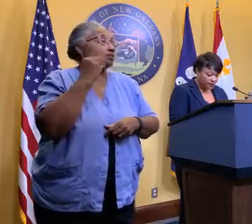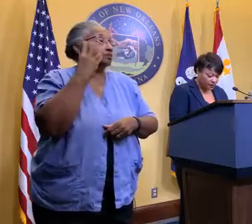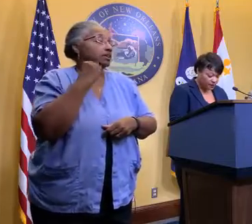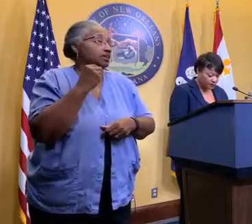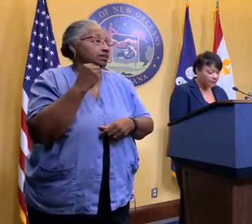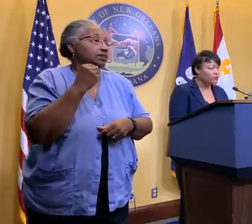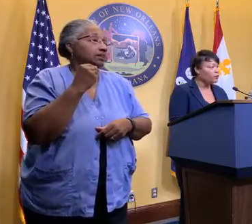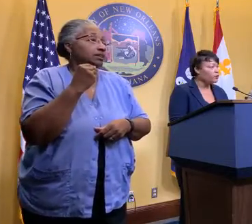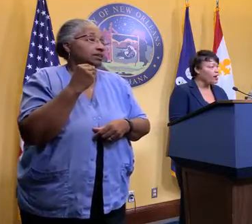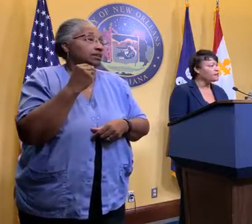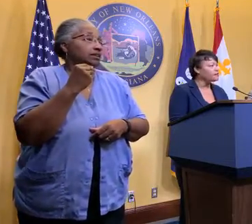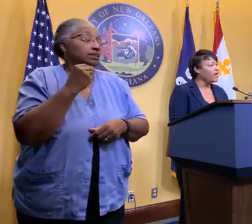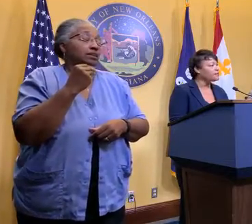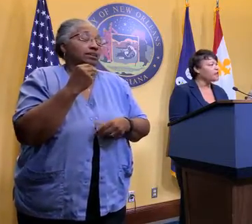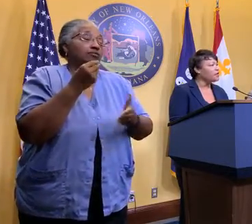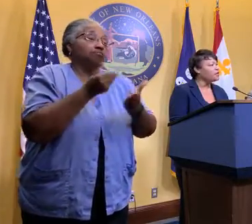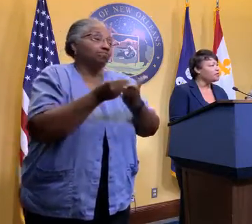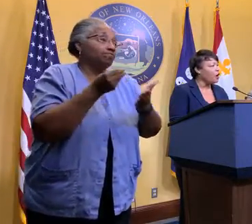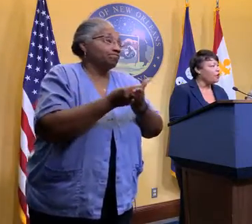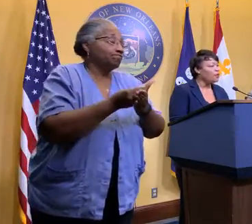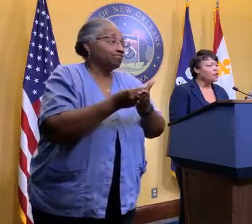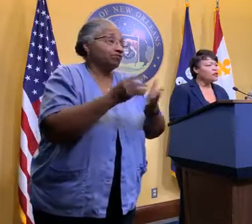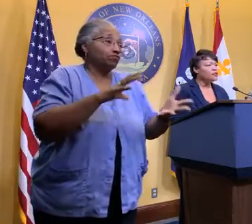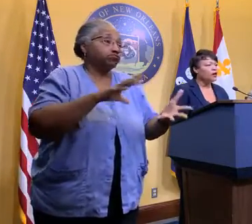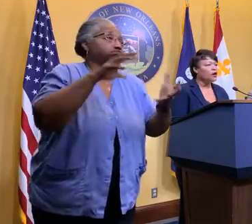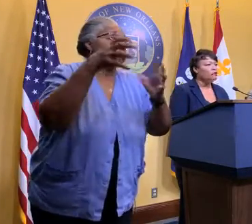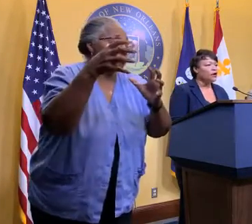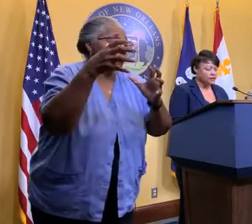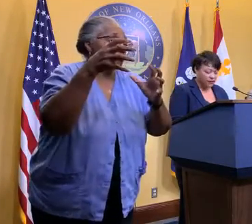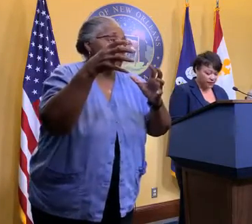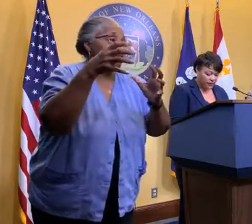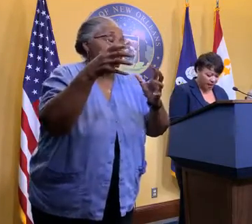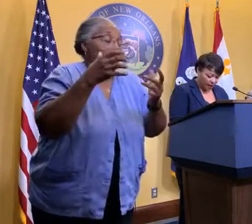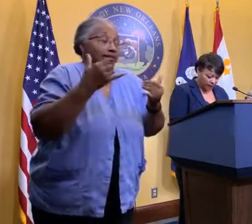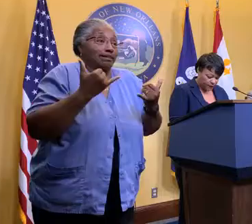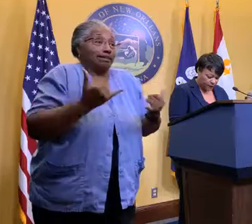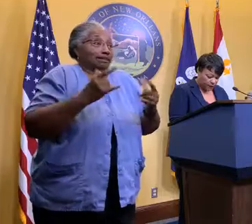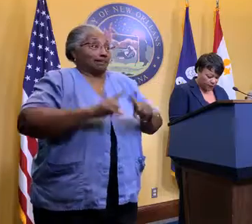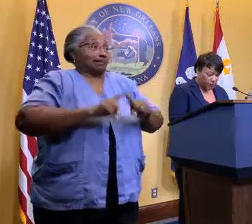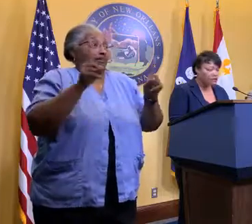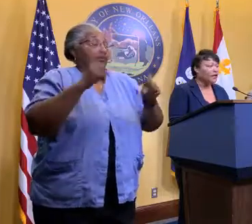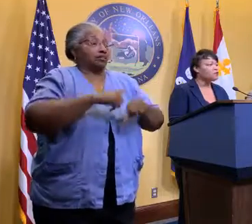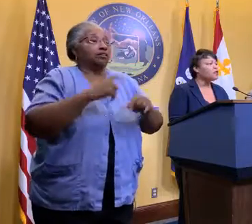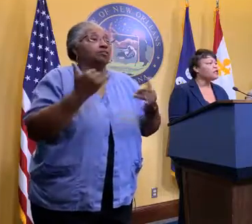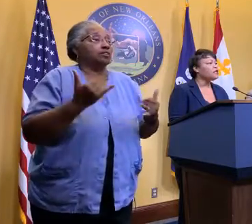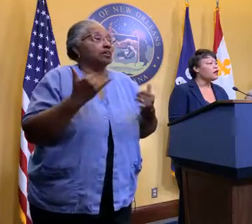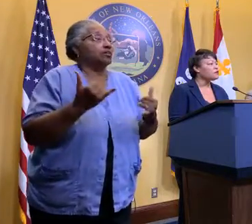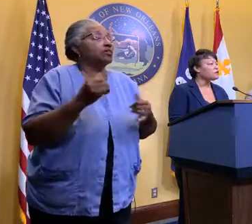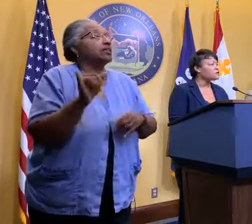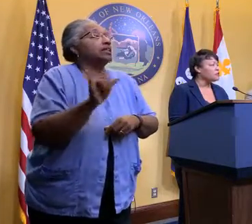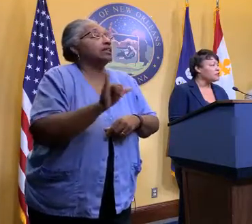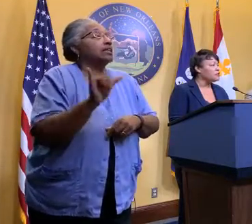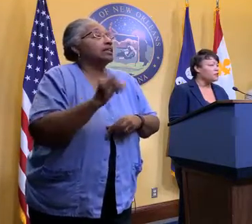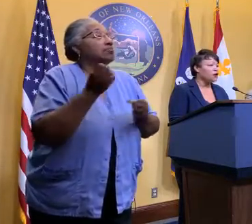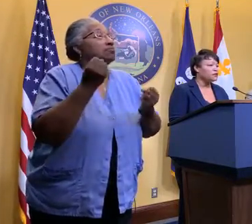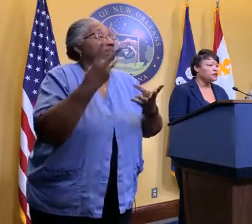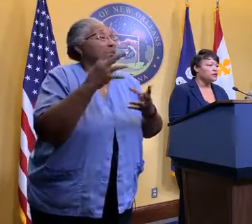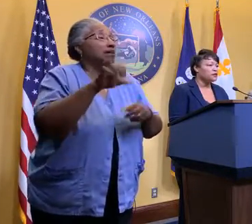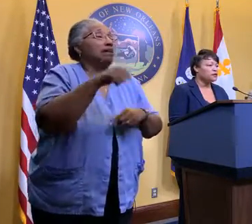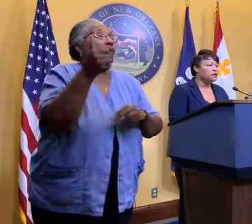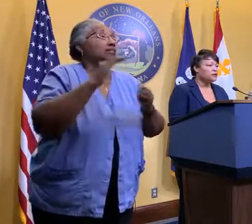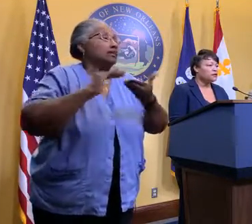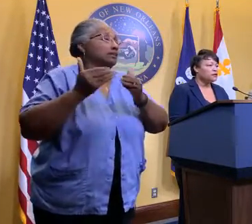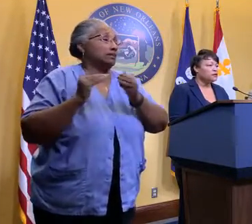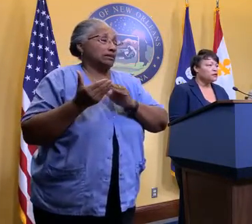an unprecedented fiscal crisis, as again, these are unprecedented times. Just like many other cities